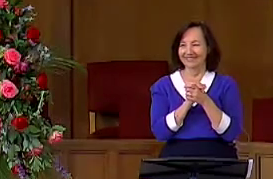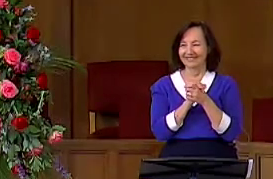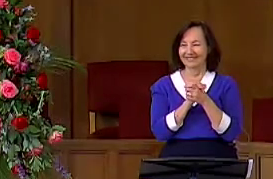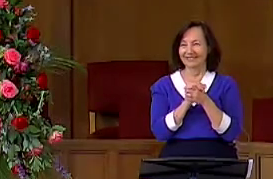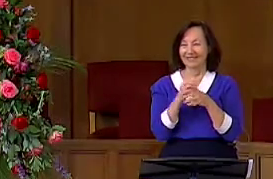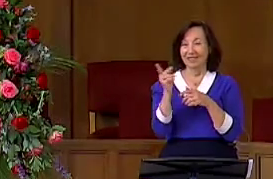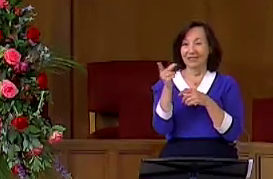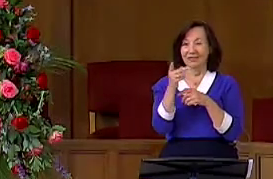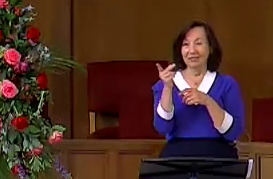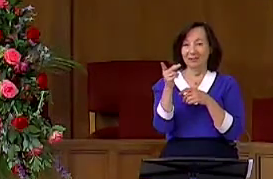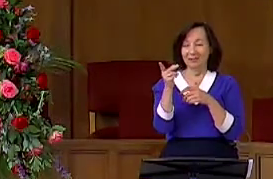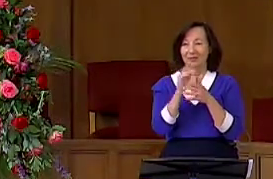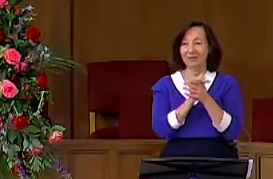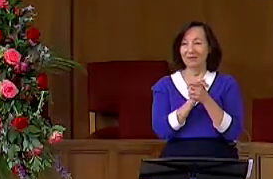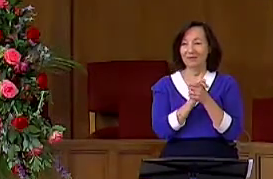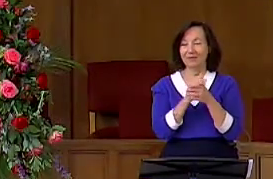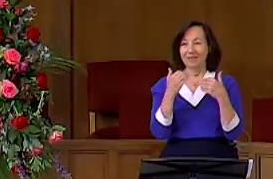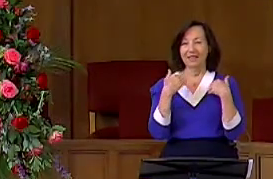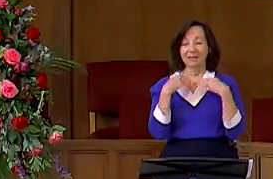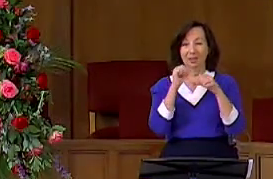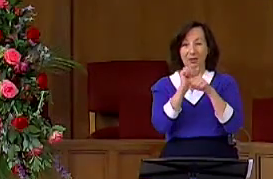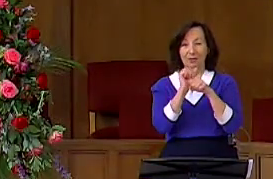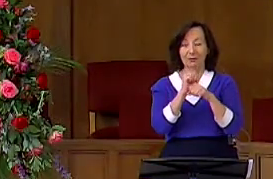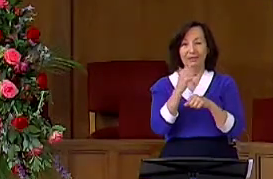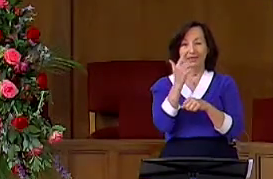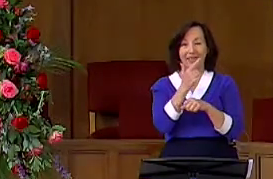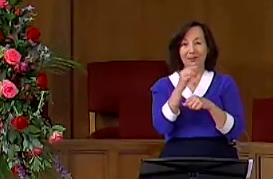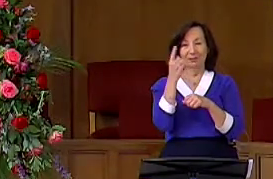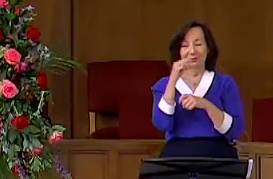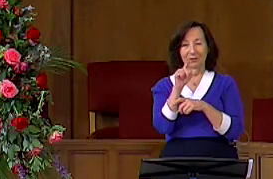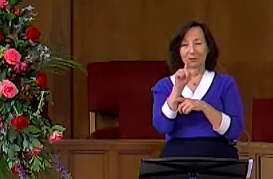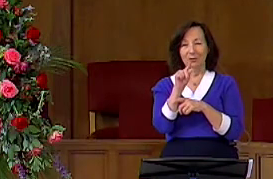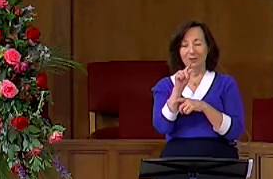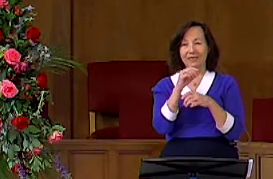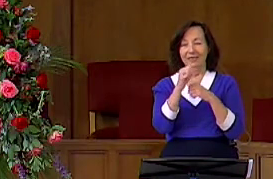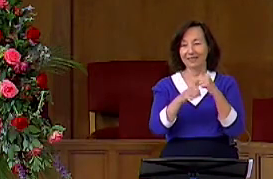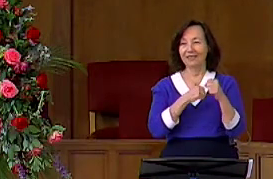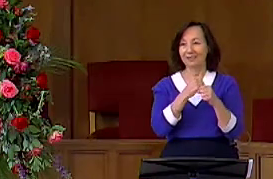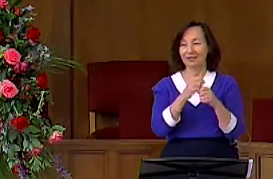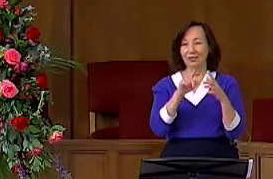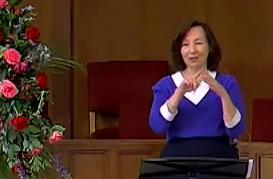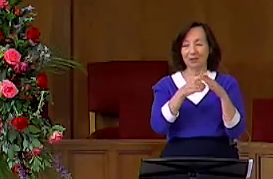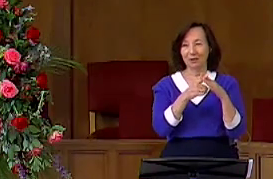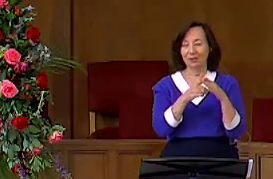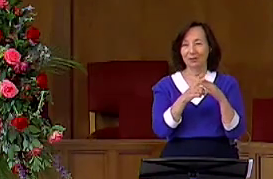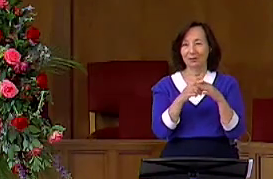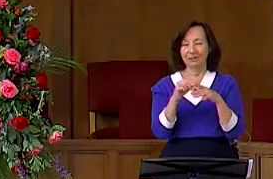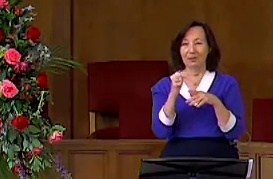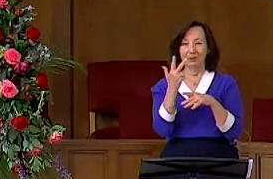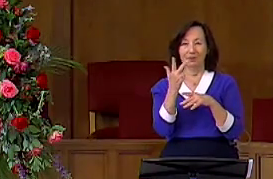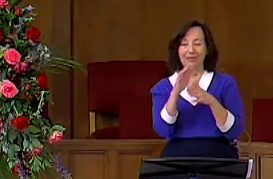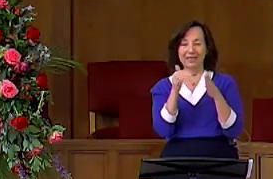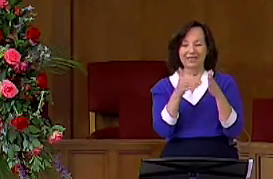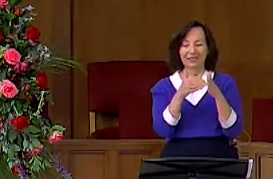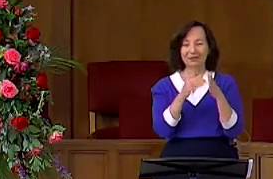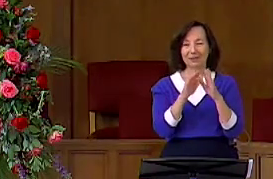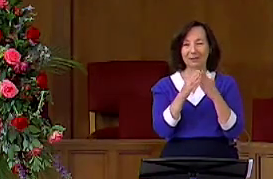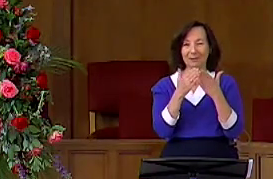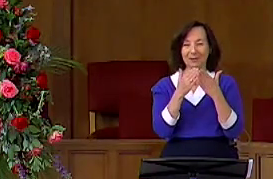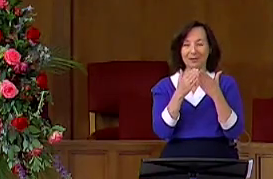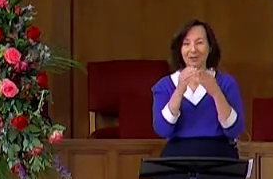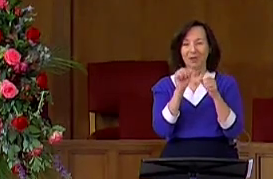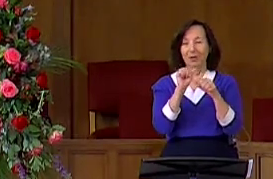these guys here have been working this library for 20 years. Started off with only about 3,000 books, worked